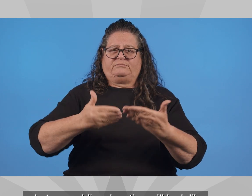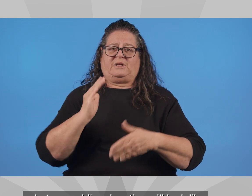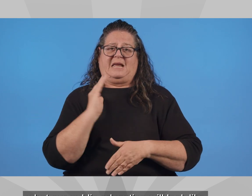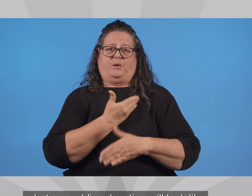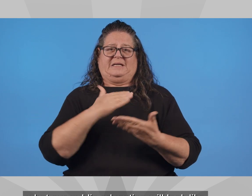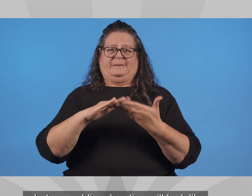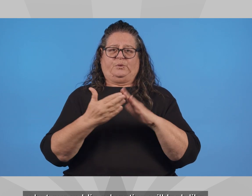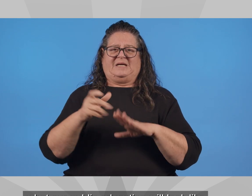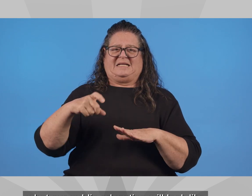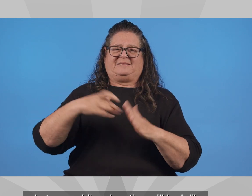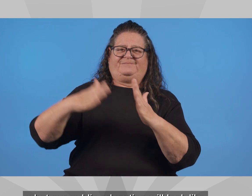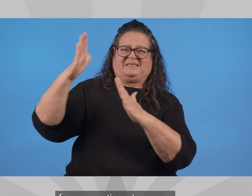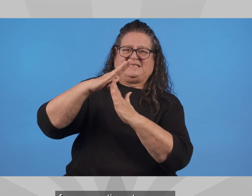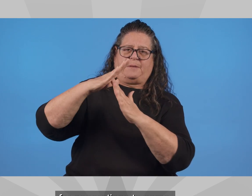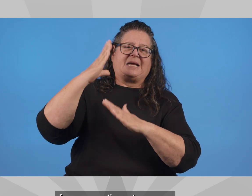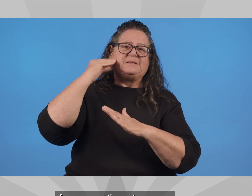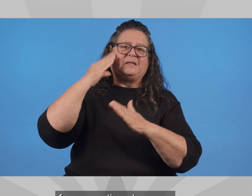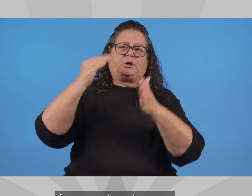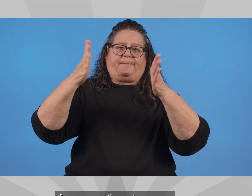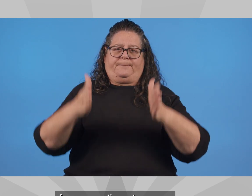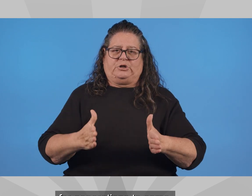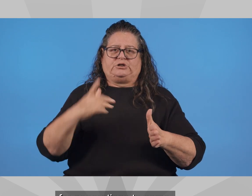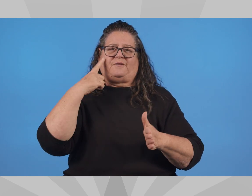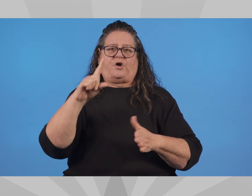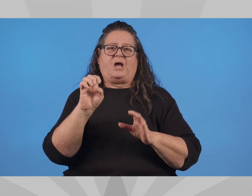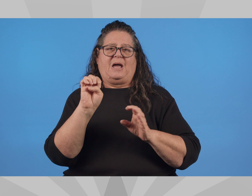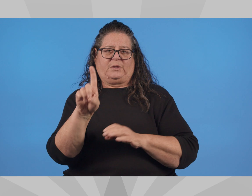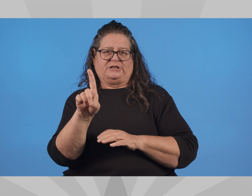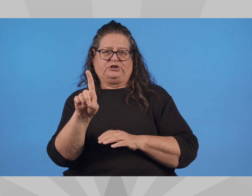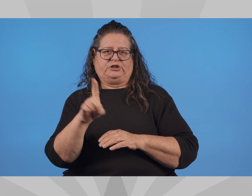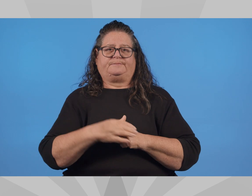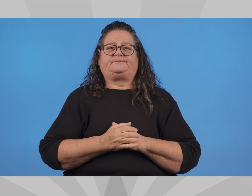our public education will look like for generations to come.